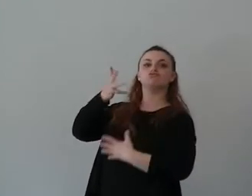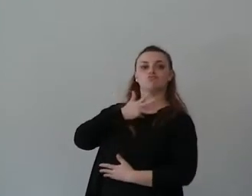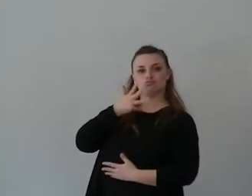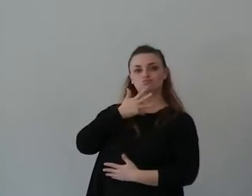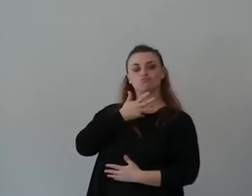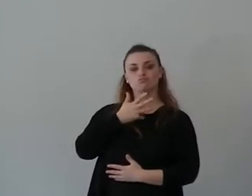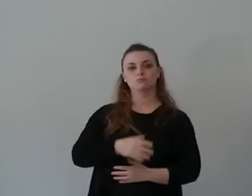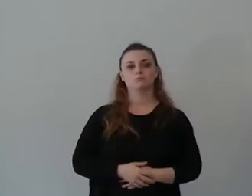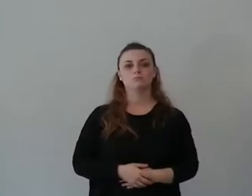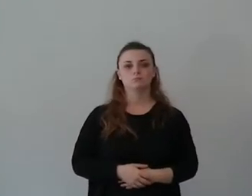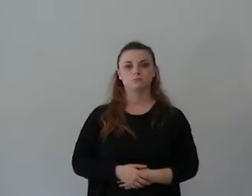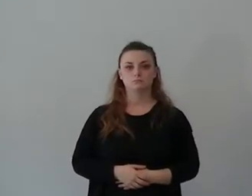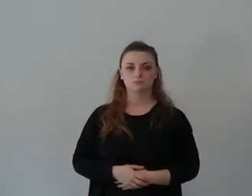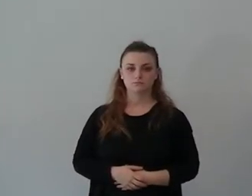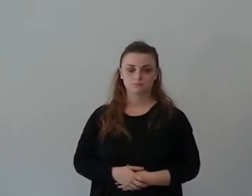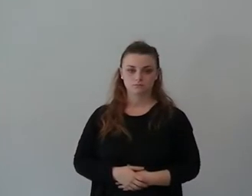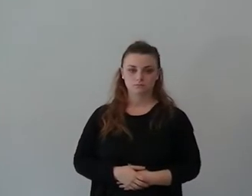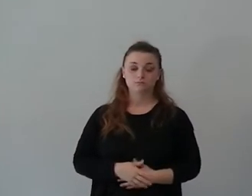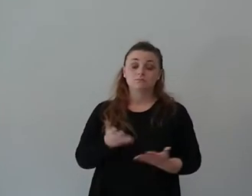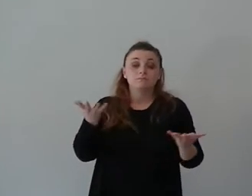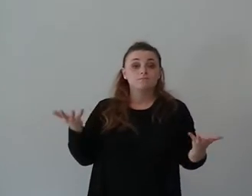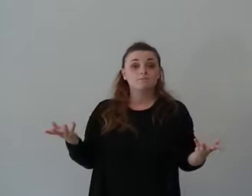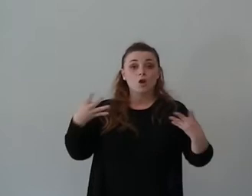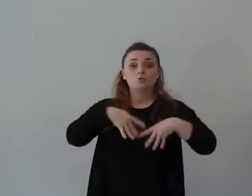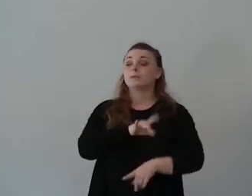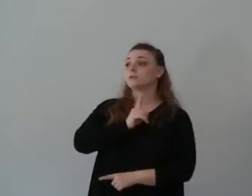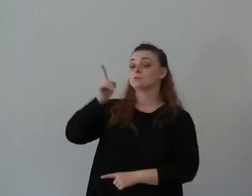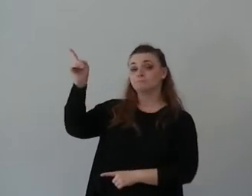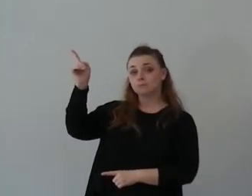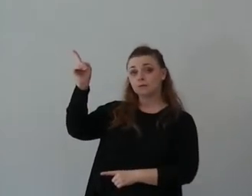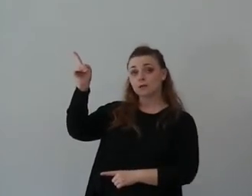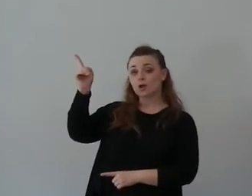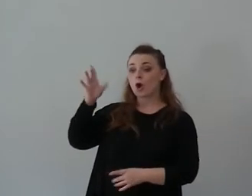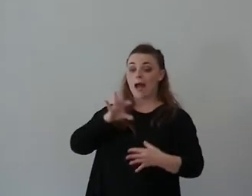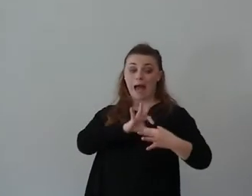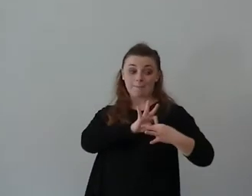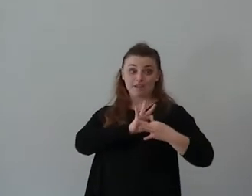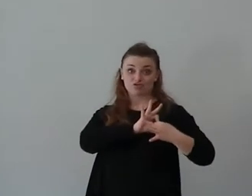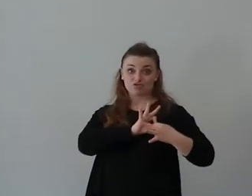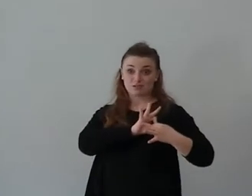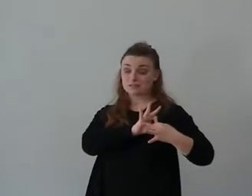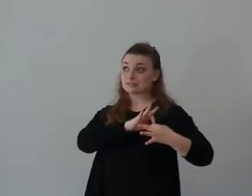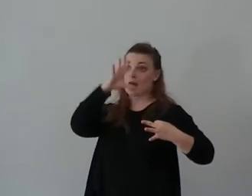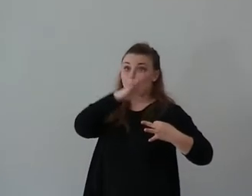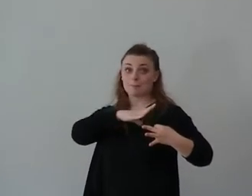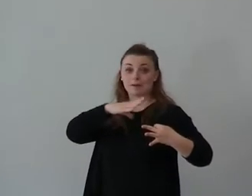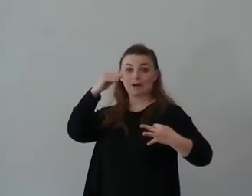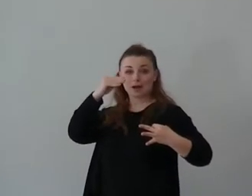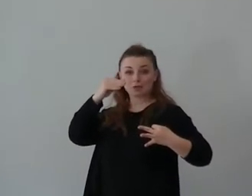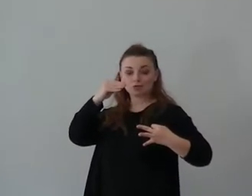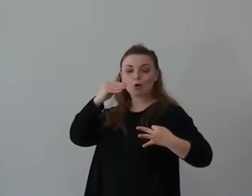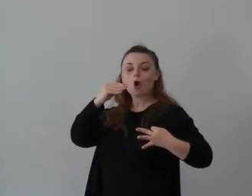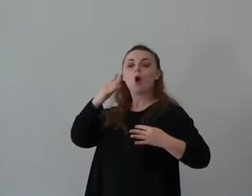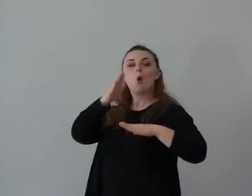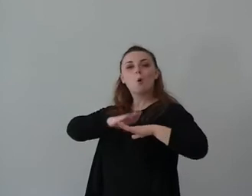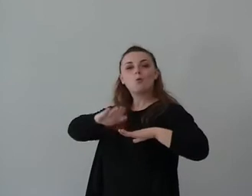God has used our relationship. Dio ha usato la nostra amicizia. And as she has grown in the Lord, she has